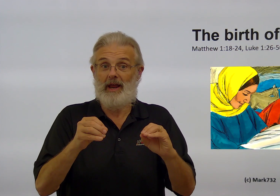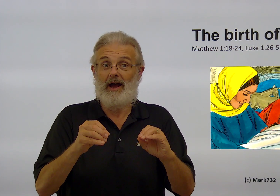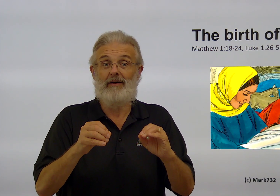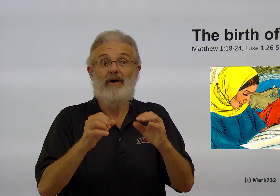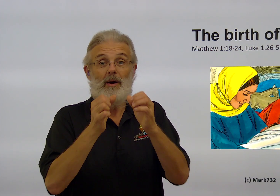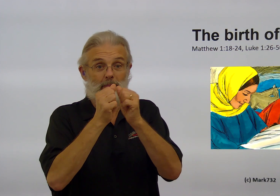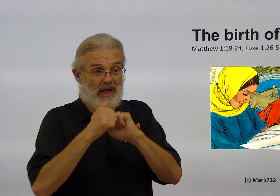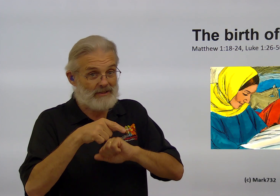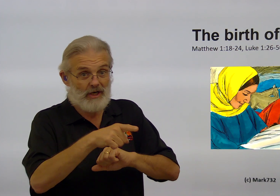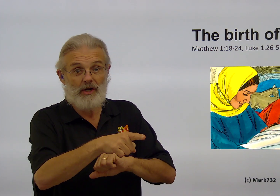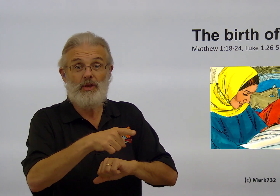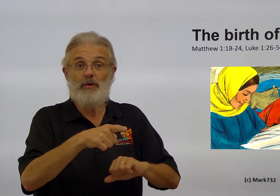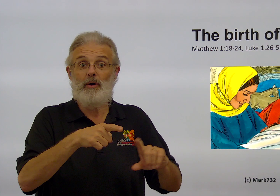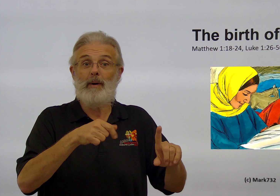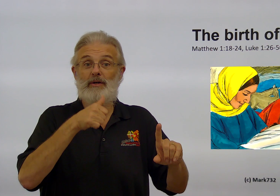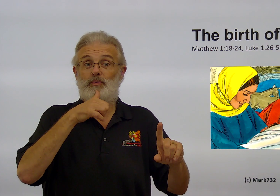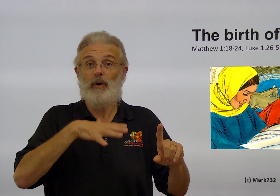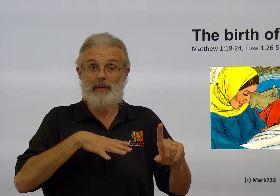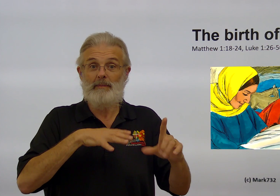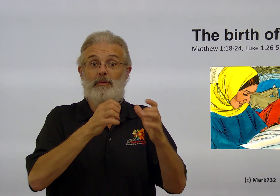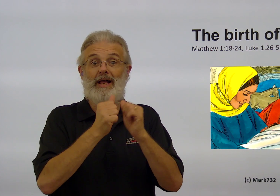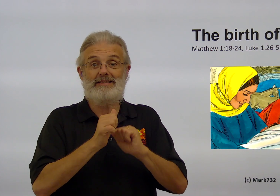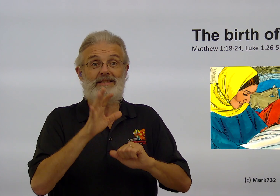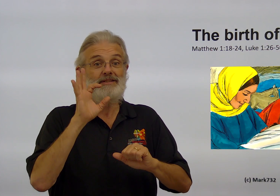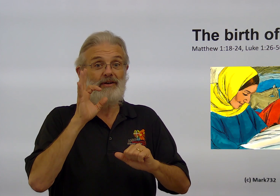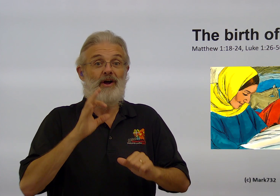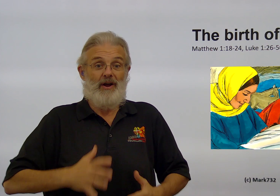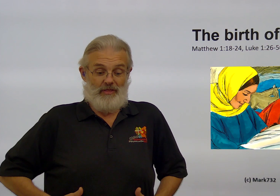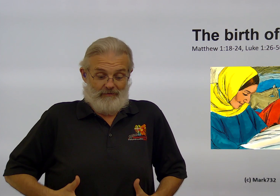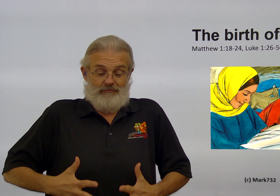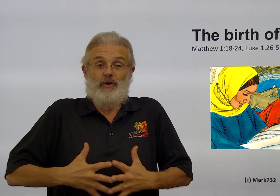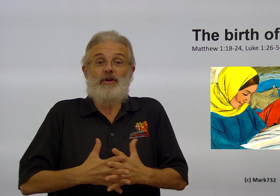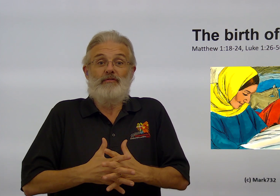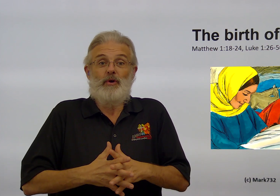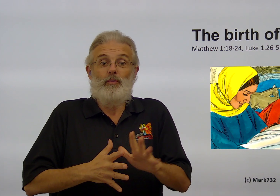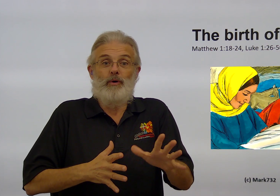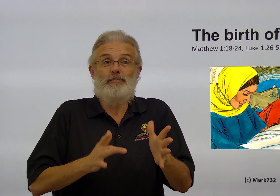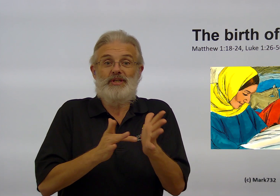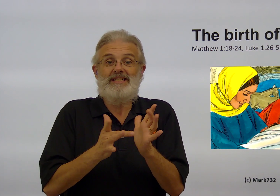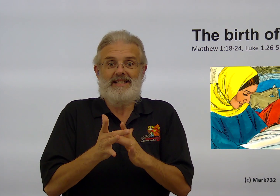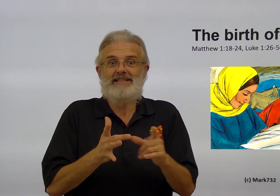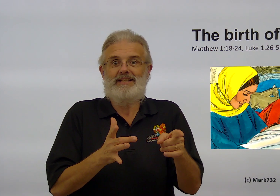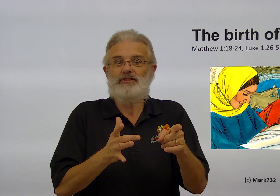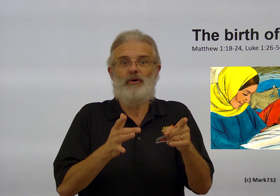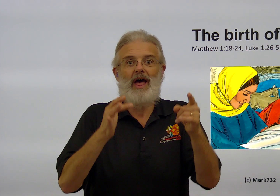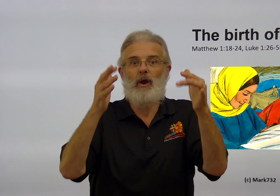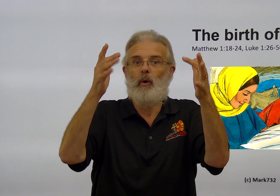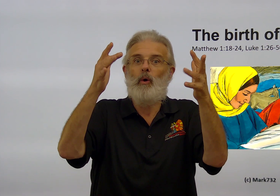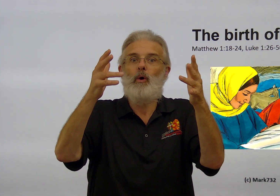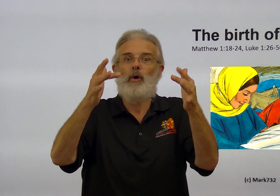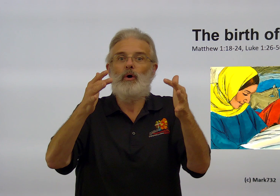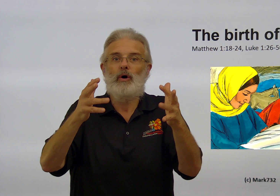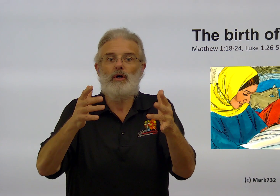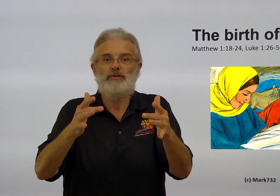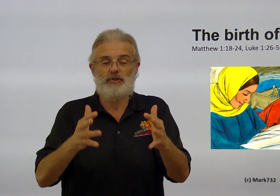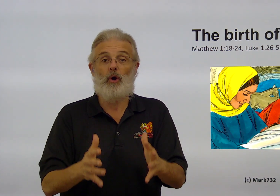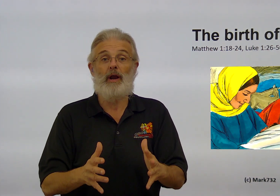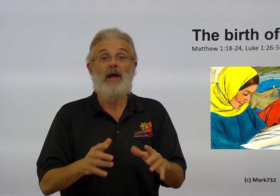of blessed are you amongst women, blessed is the fruit of your womb, Jesus. And so that whole story.